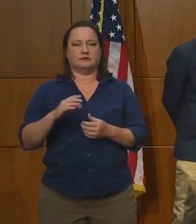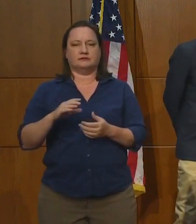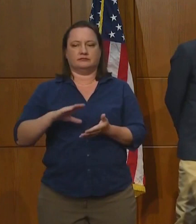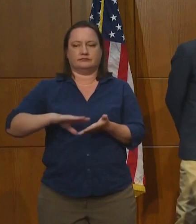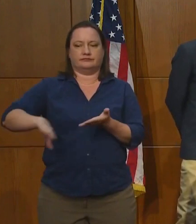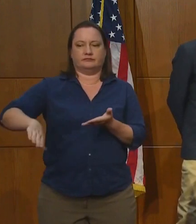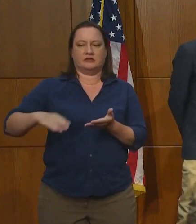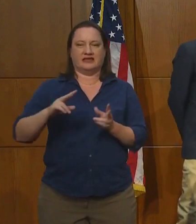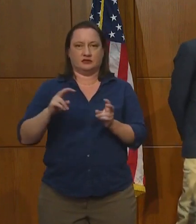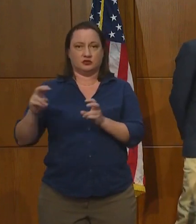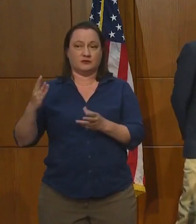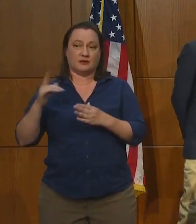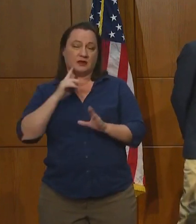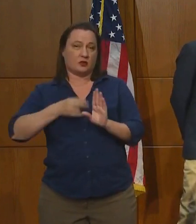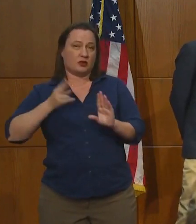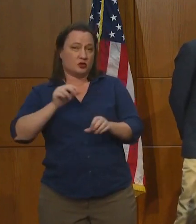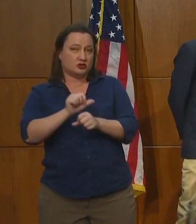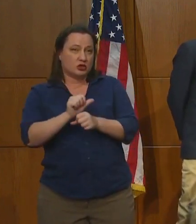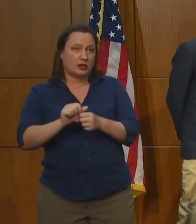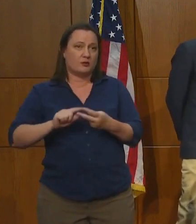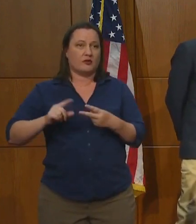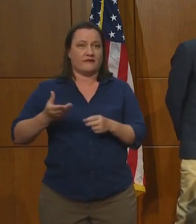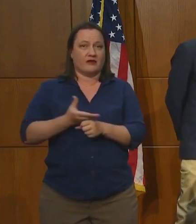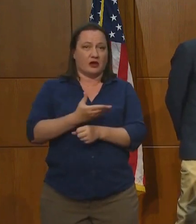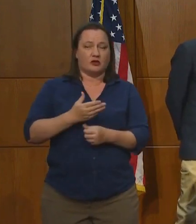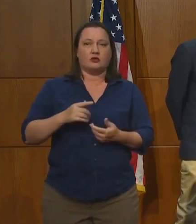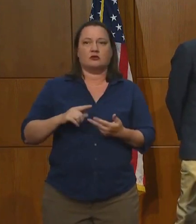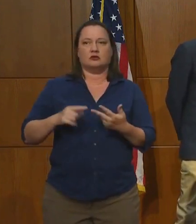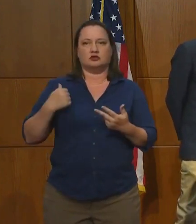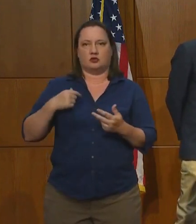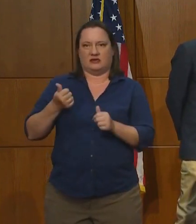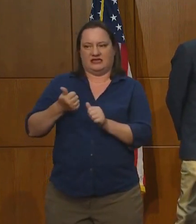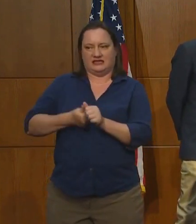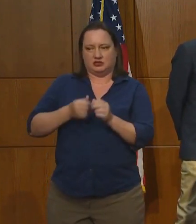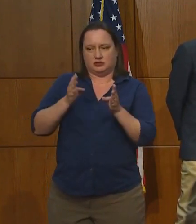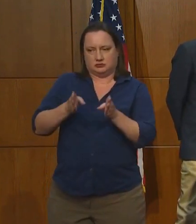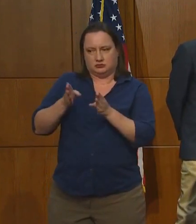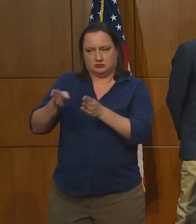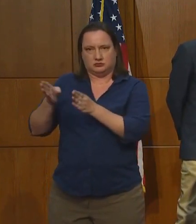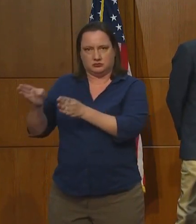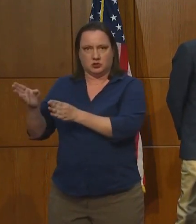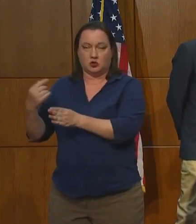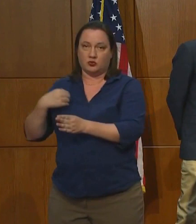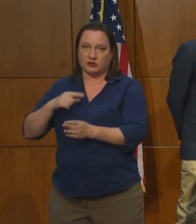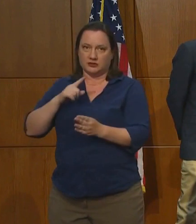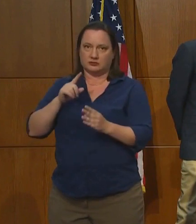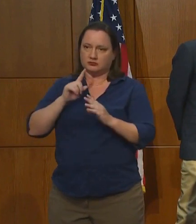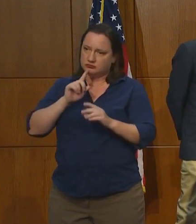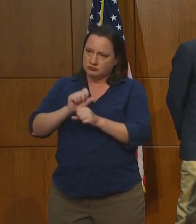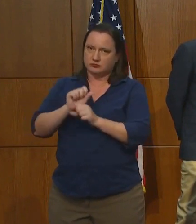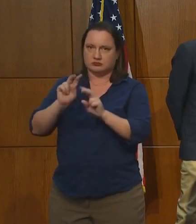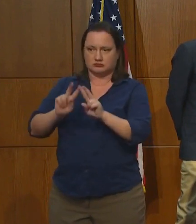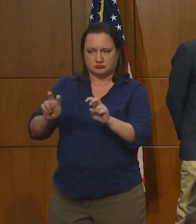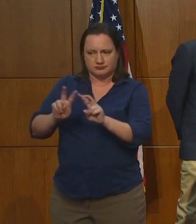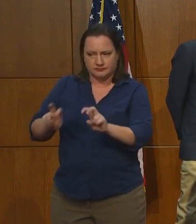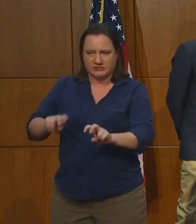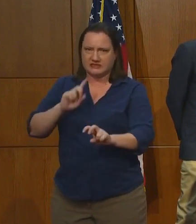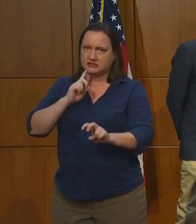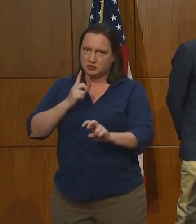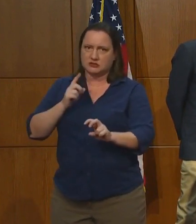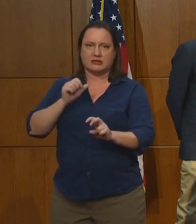and we've talked to the employer, and so it's on an individual case basis. We take it very, very seriously, those people, but there's lots of